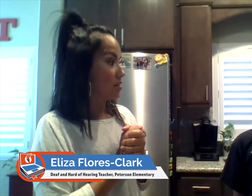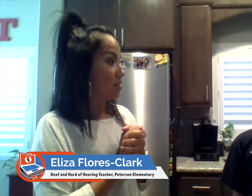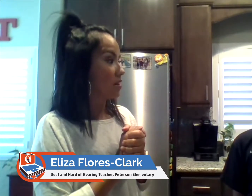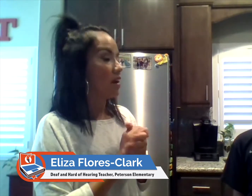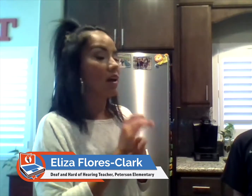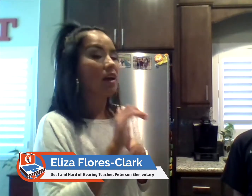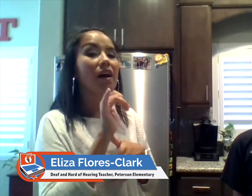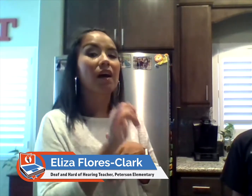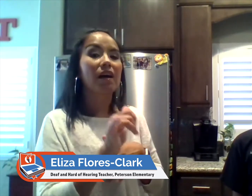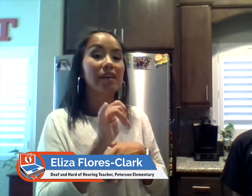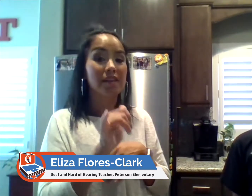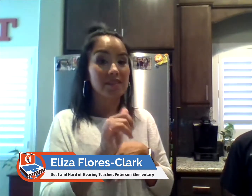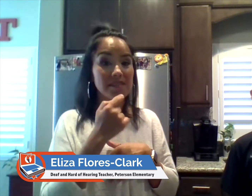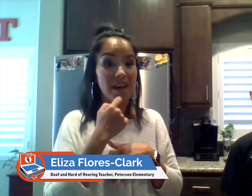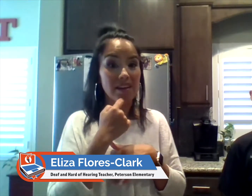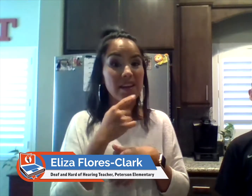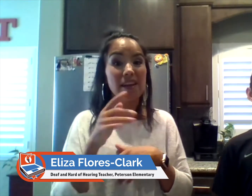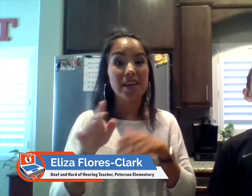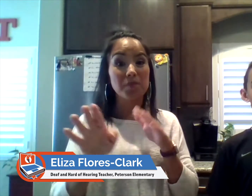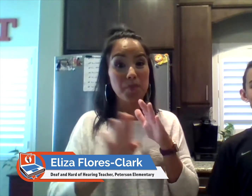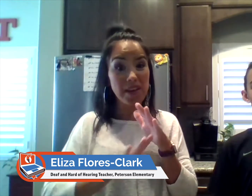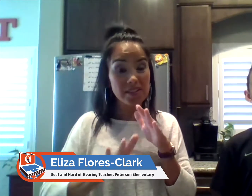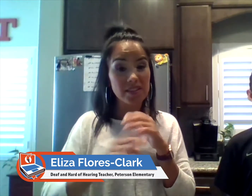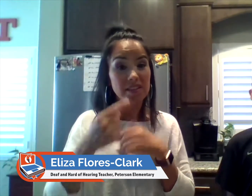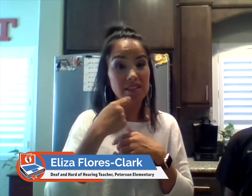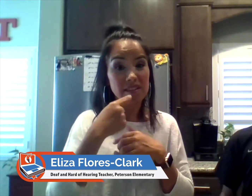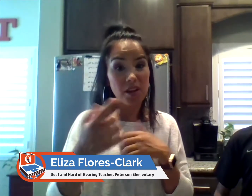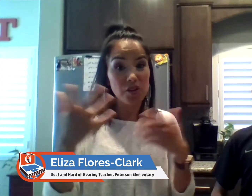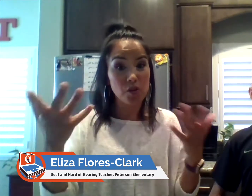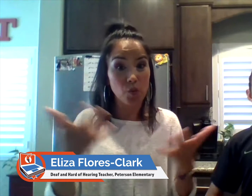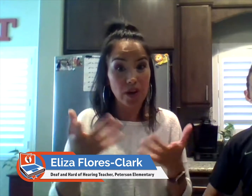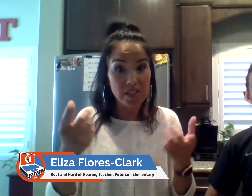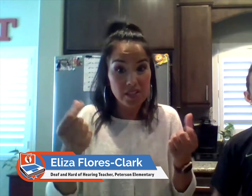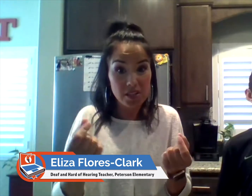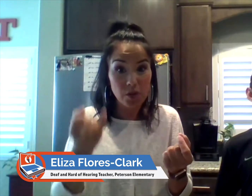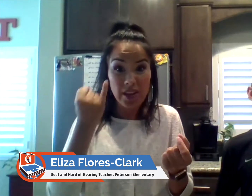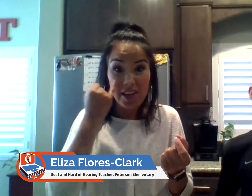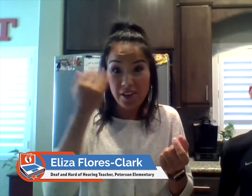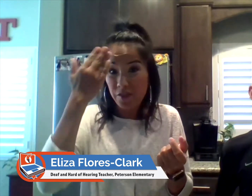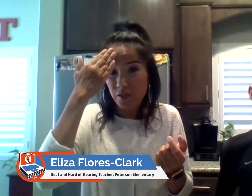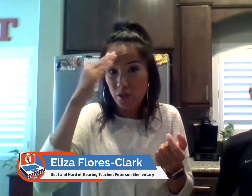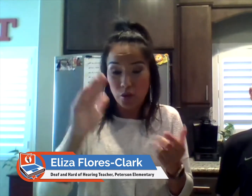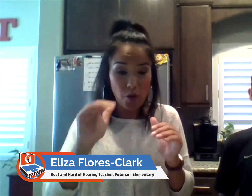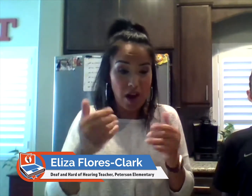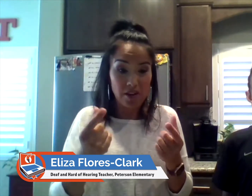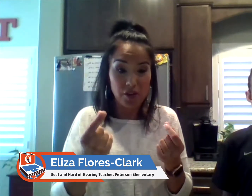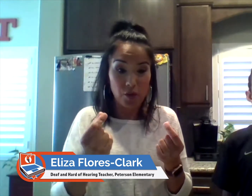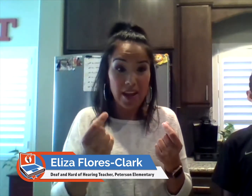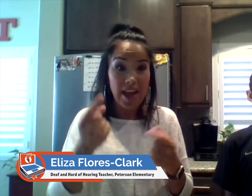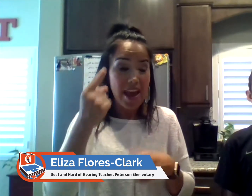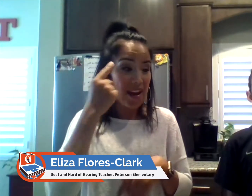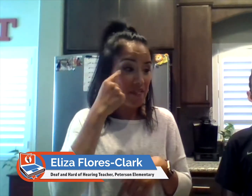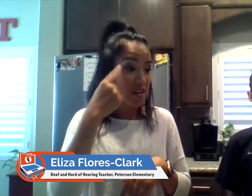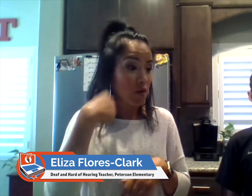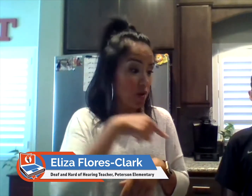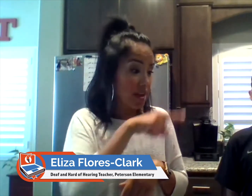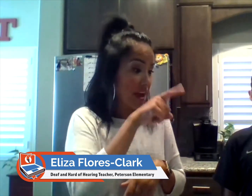if you don't know how to do it. He said, it's basically telling you what to do if you don't know how to do it. And I think we have